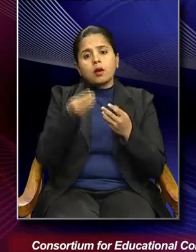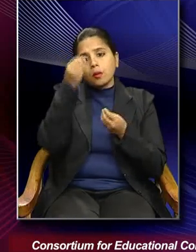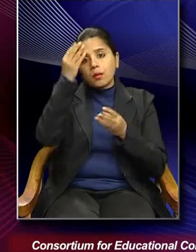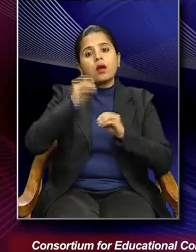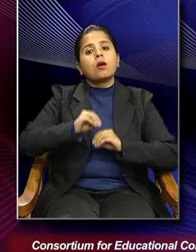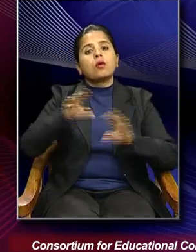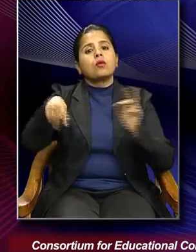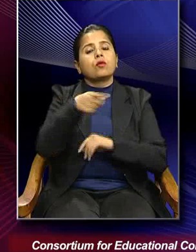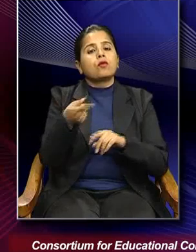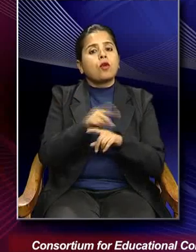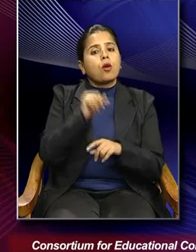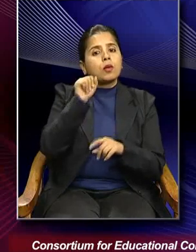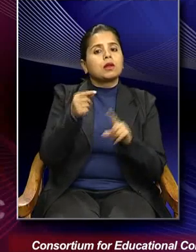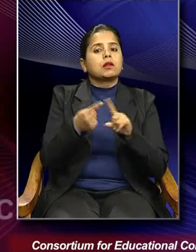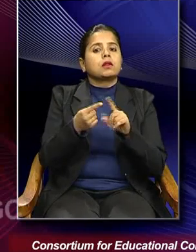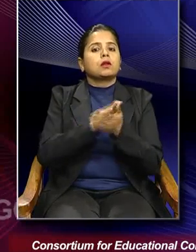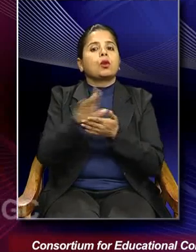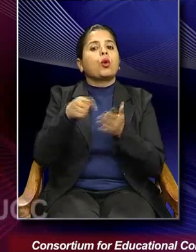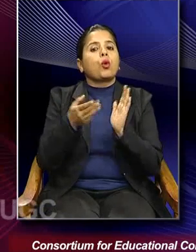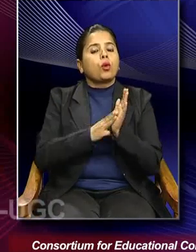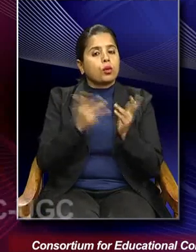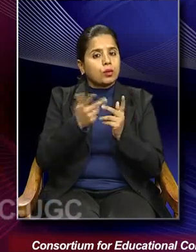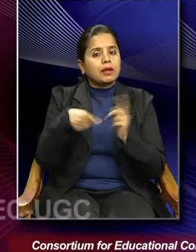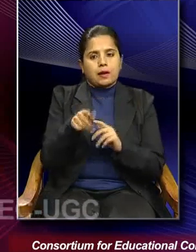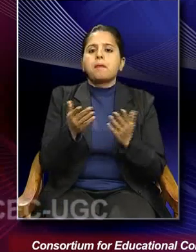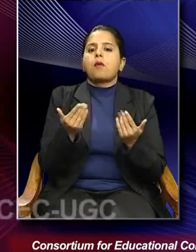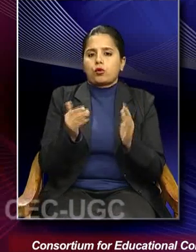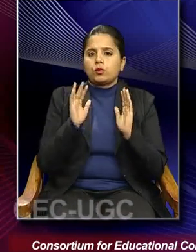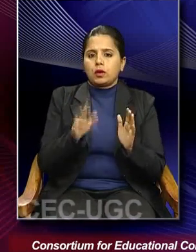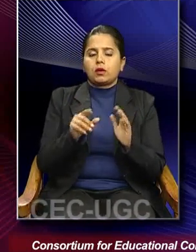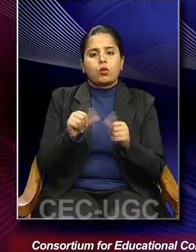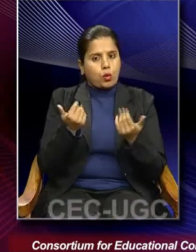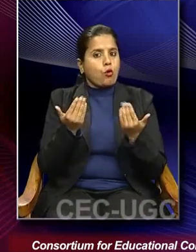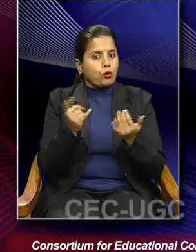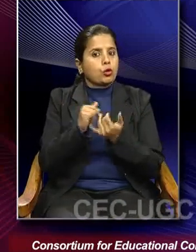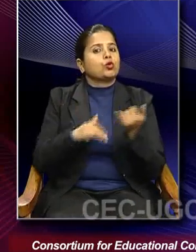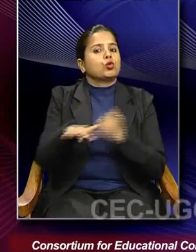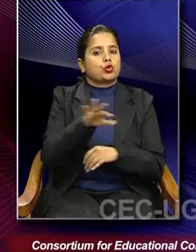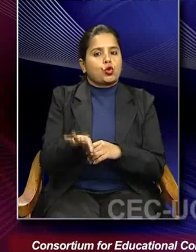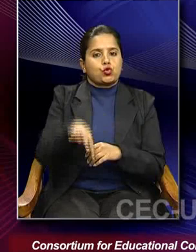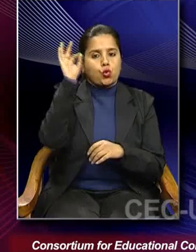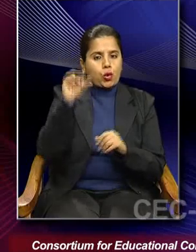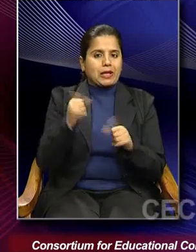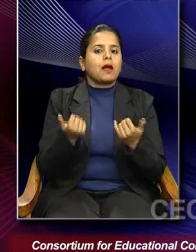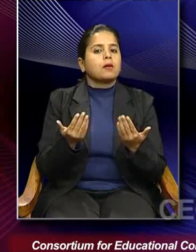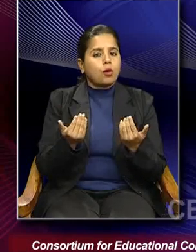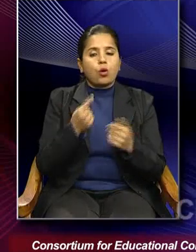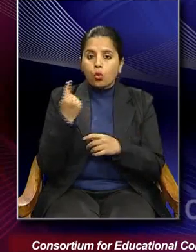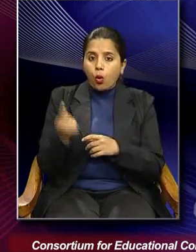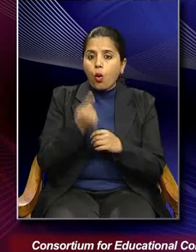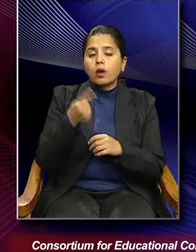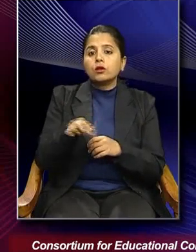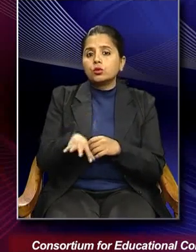been drawn from the theorem is that it is possible to have a social choice mechanism only